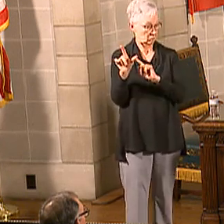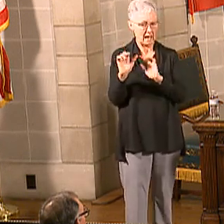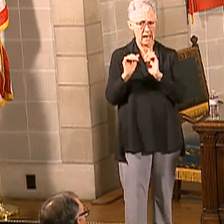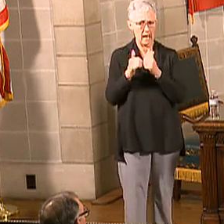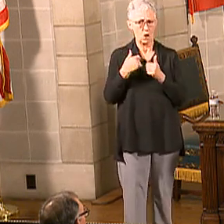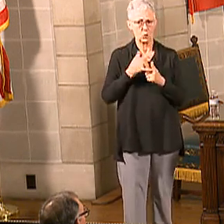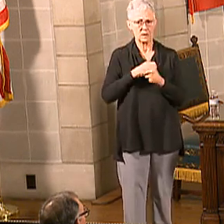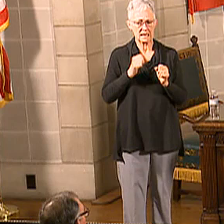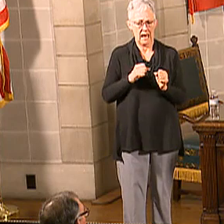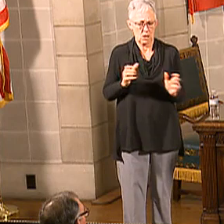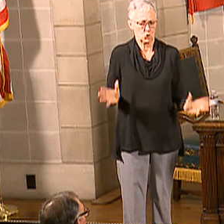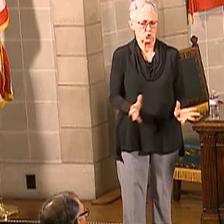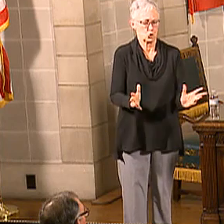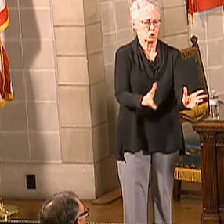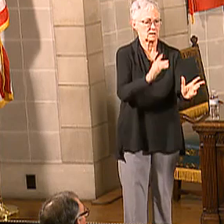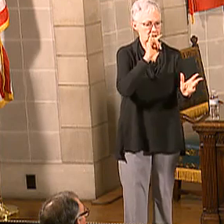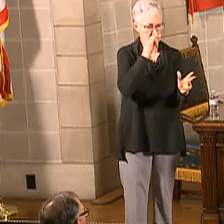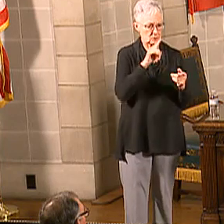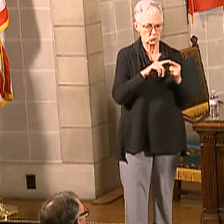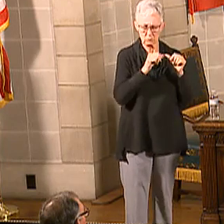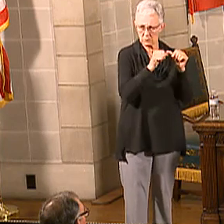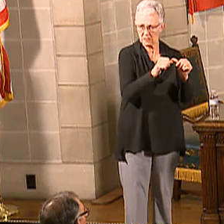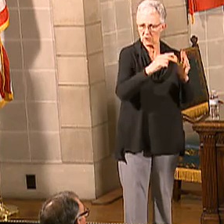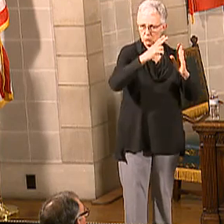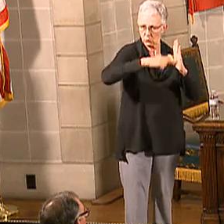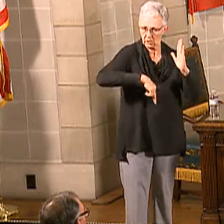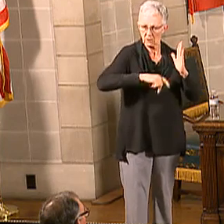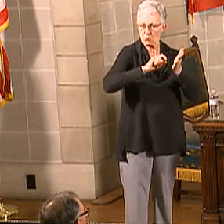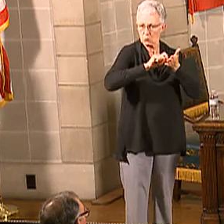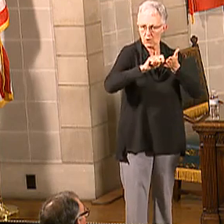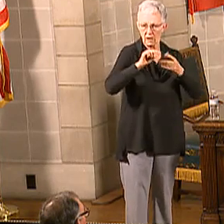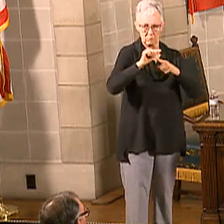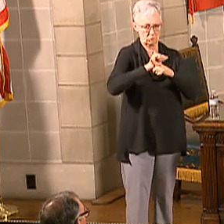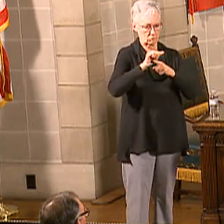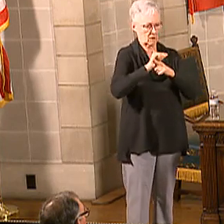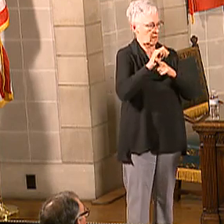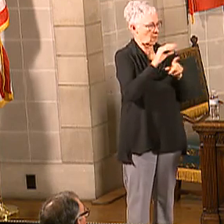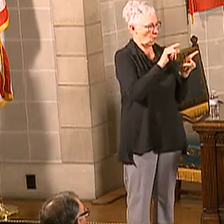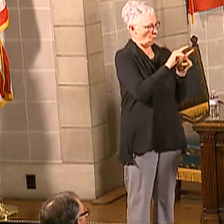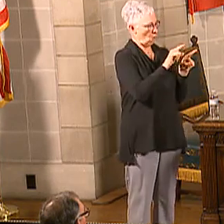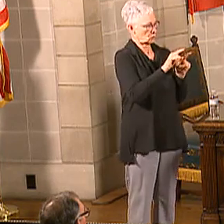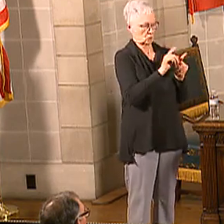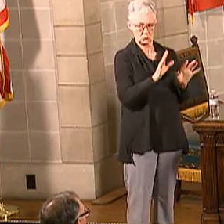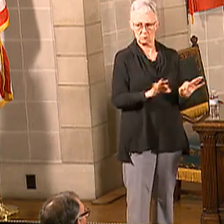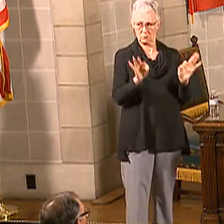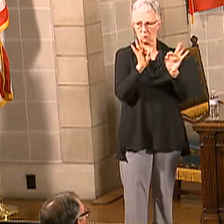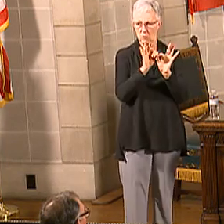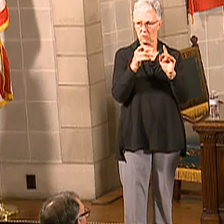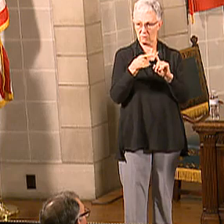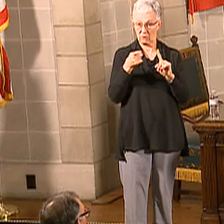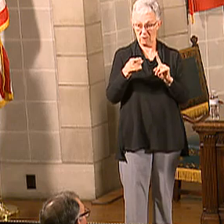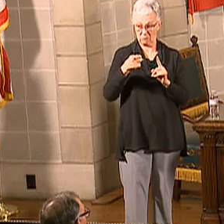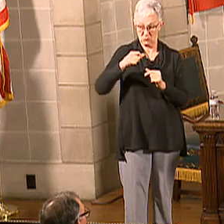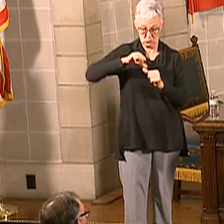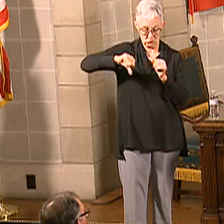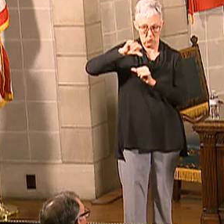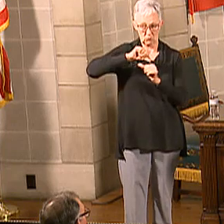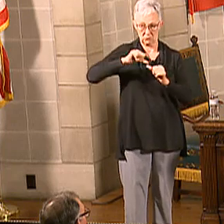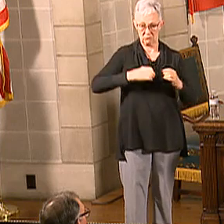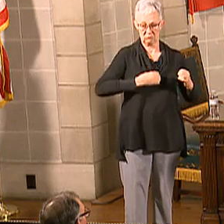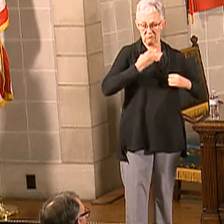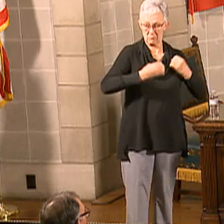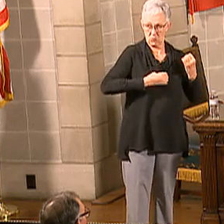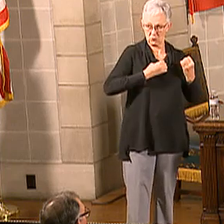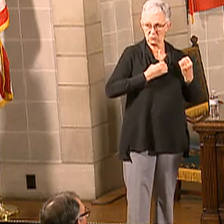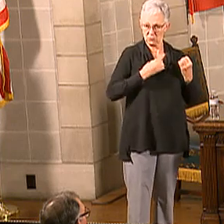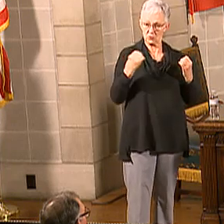and our expectations on those fronts as well. I think it's also really important from a social emotional learning perspective for our students that parents